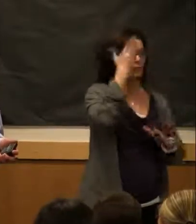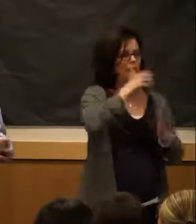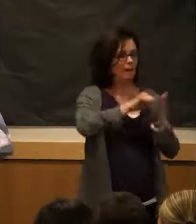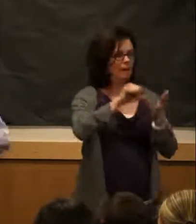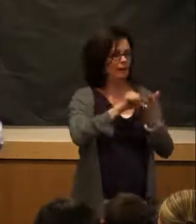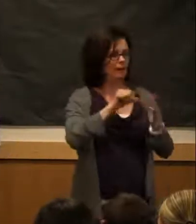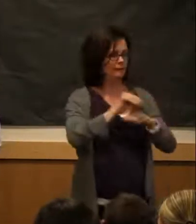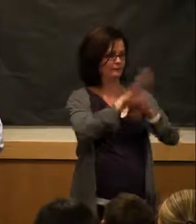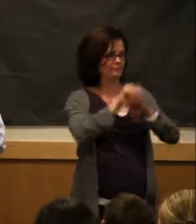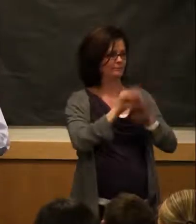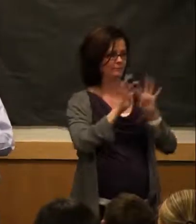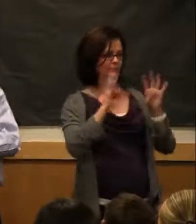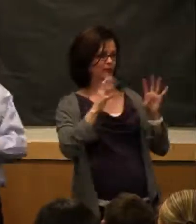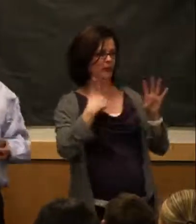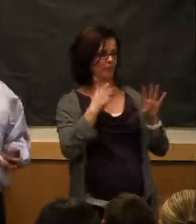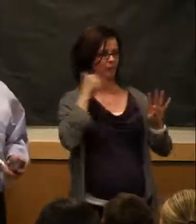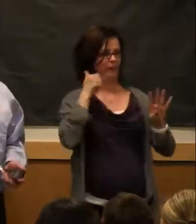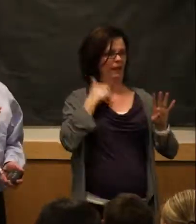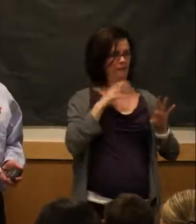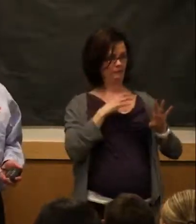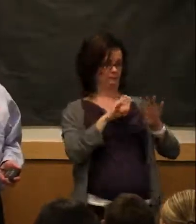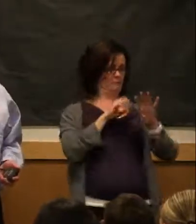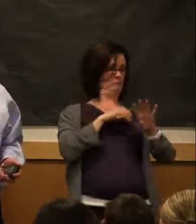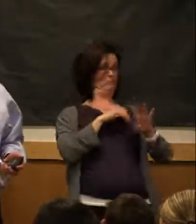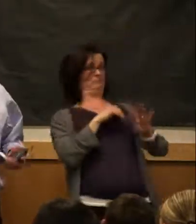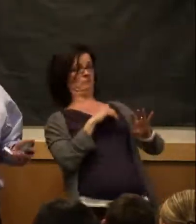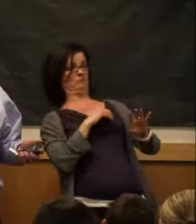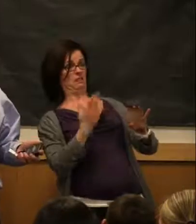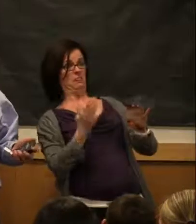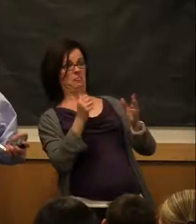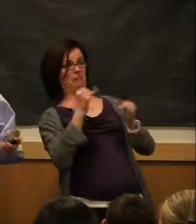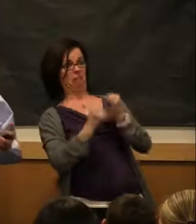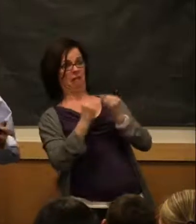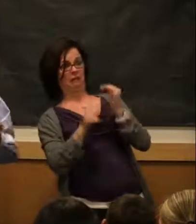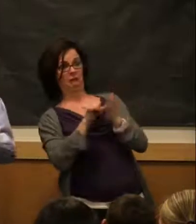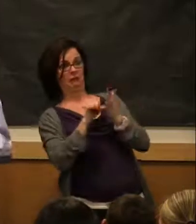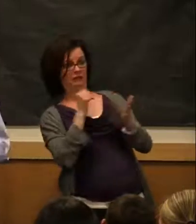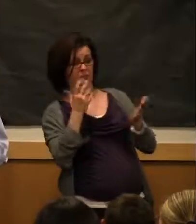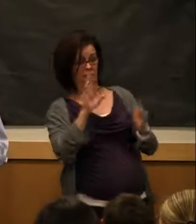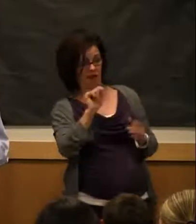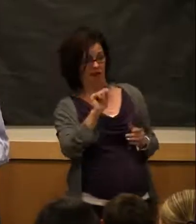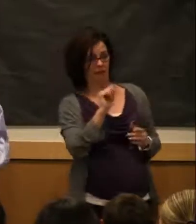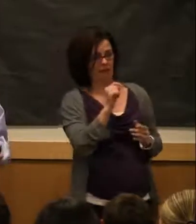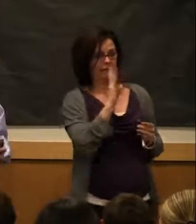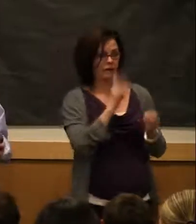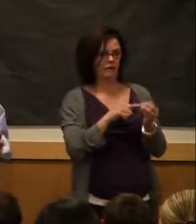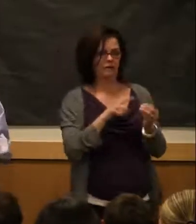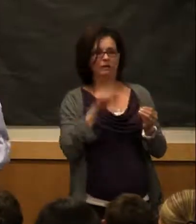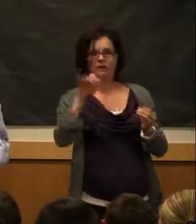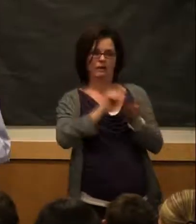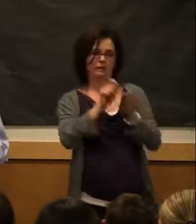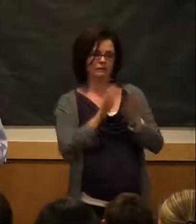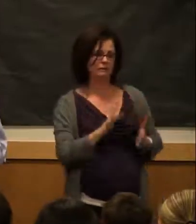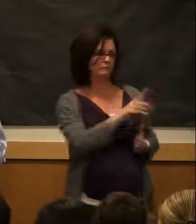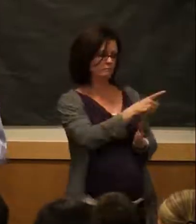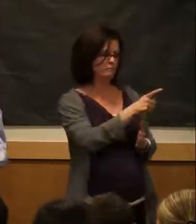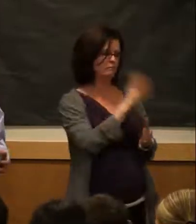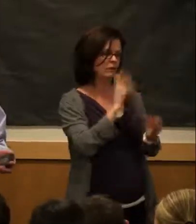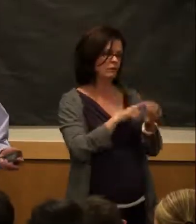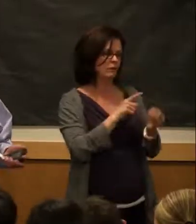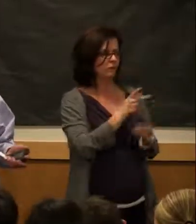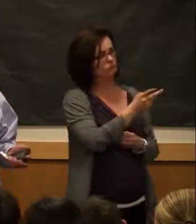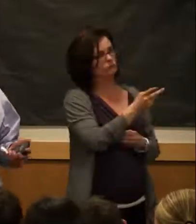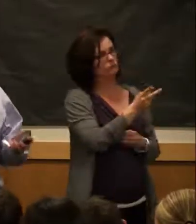cover, and I get kind of pushed to the back, which is fine with me. But they talk about how these parents are raising